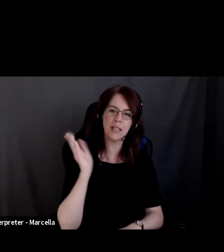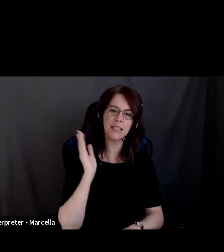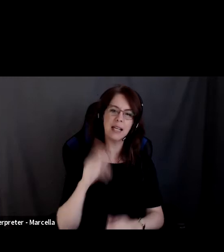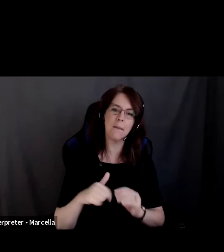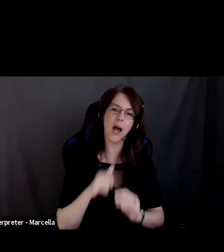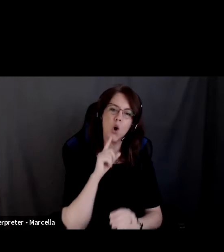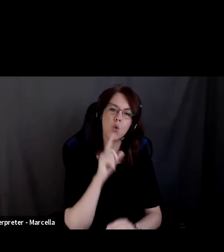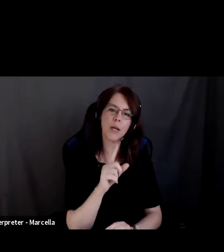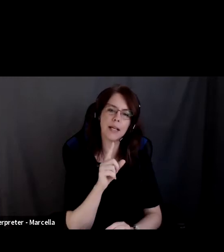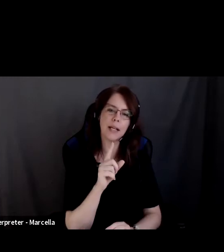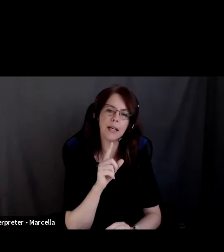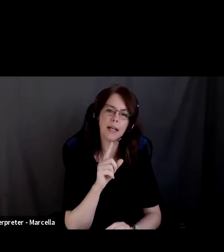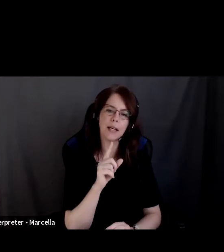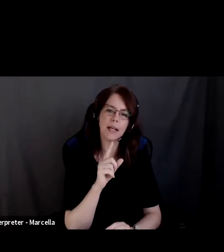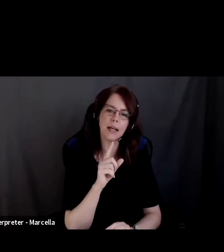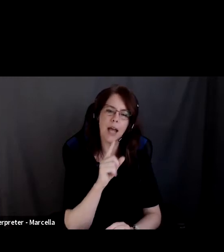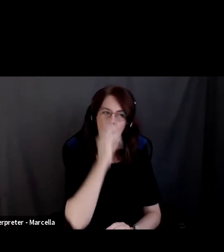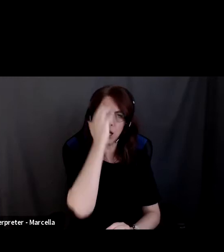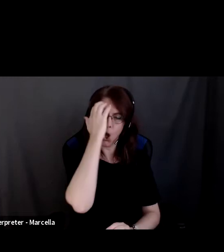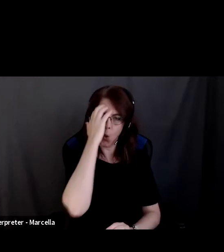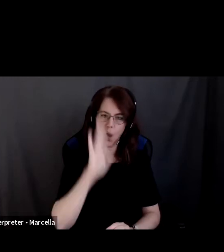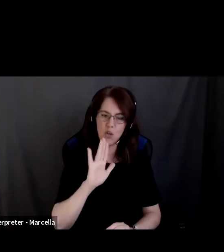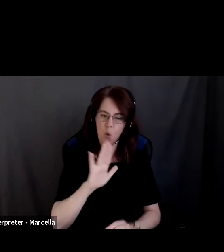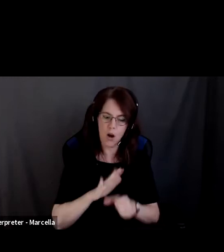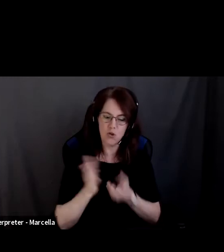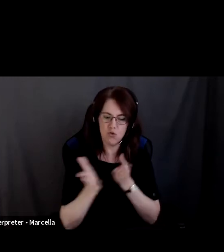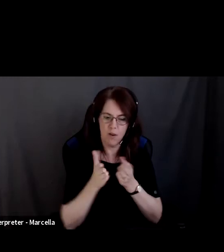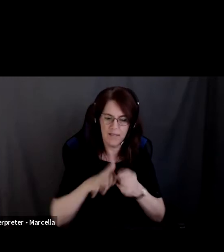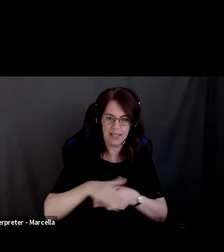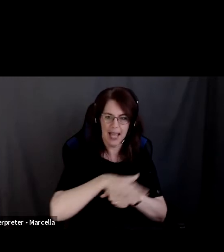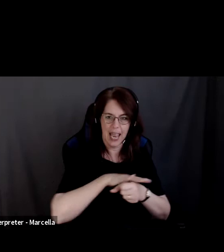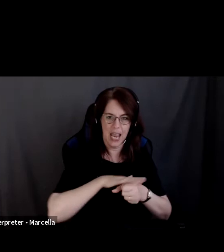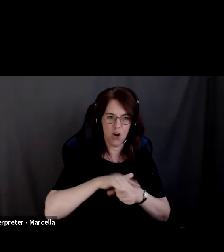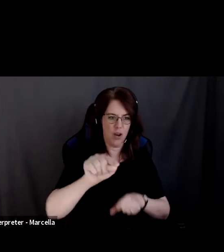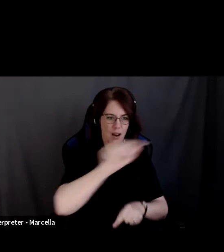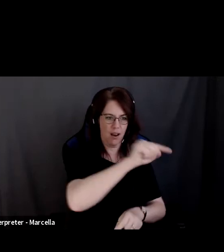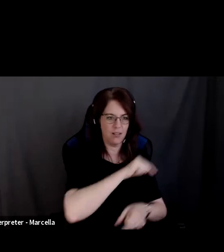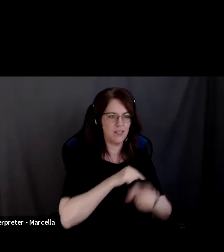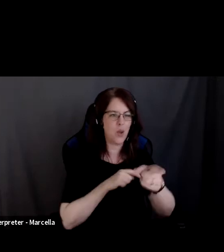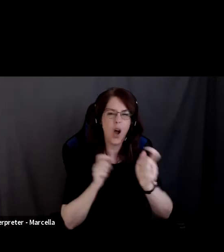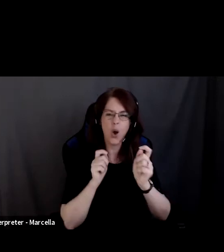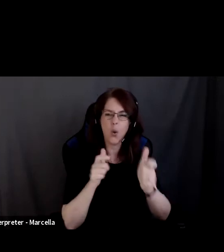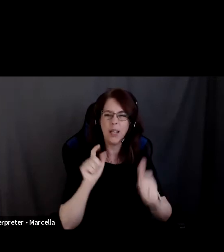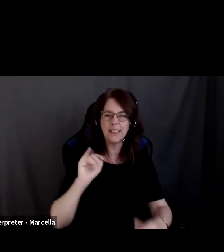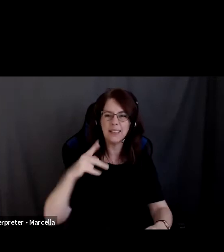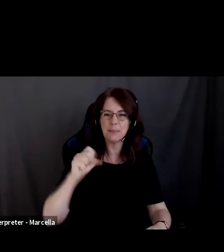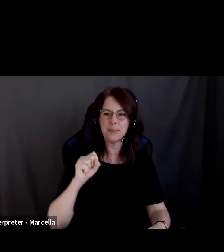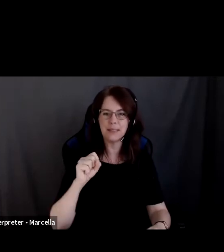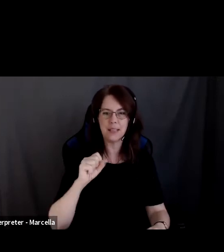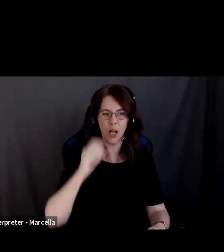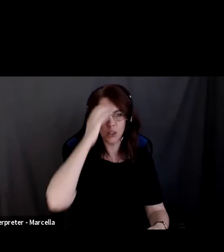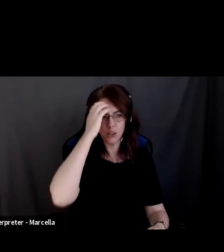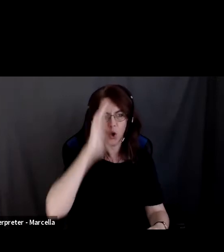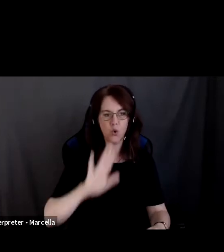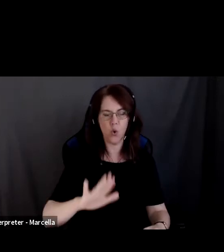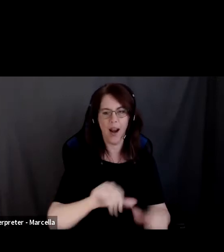really getting to know your service area. And so the slide here, quick tips: know your rural